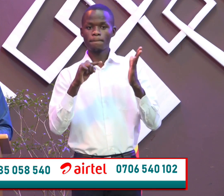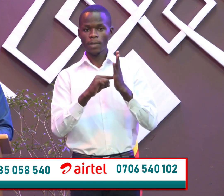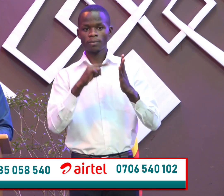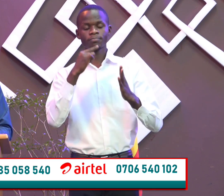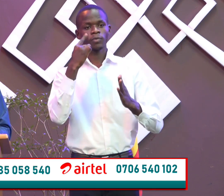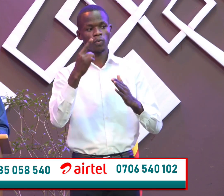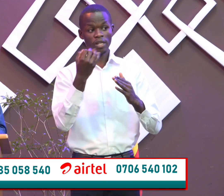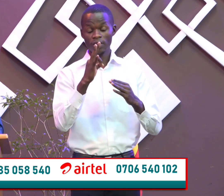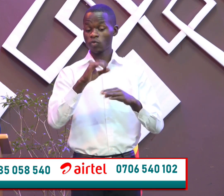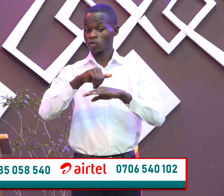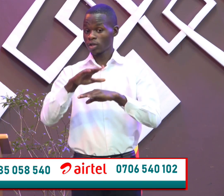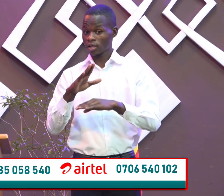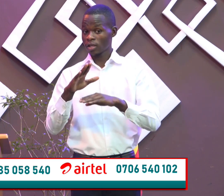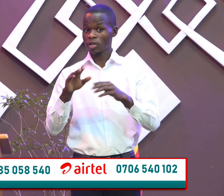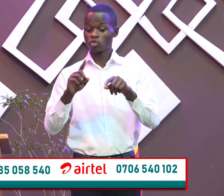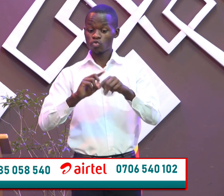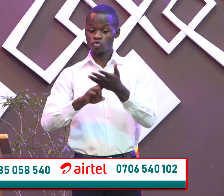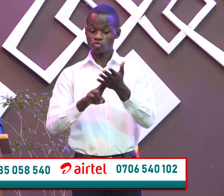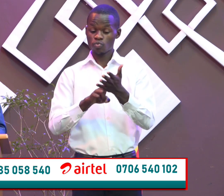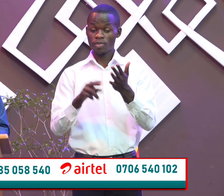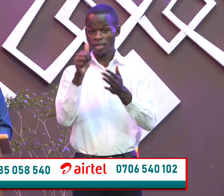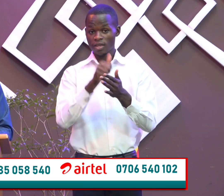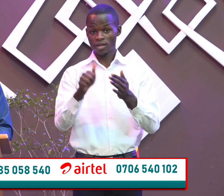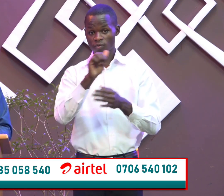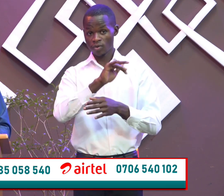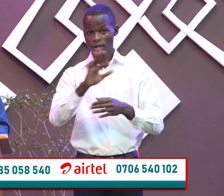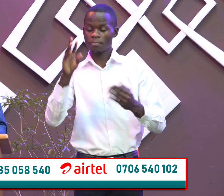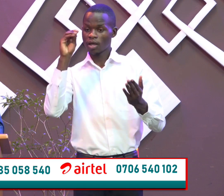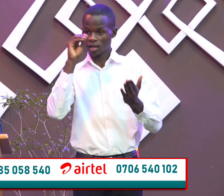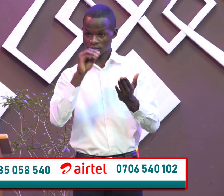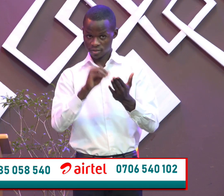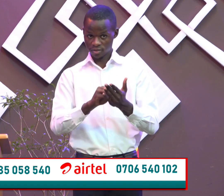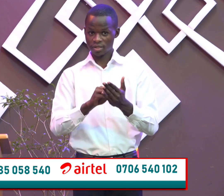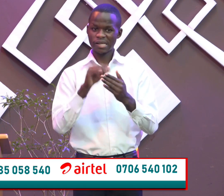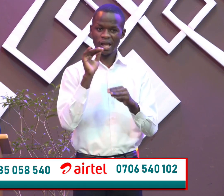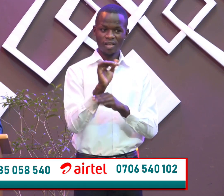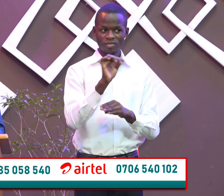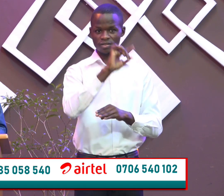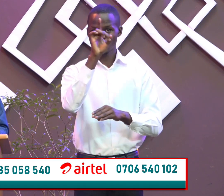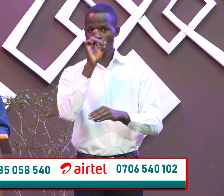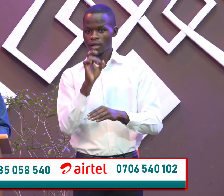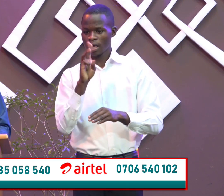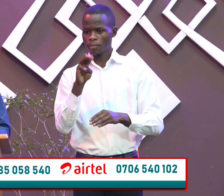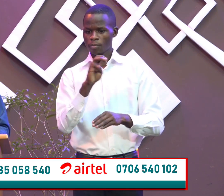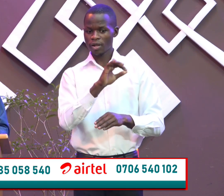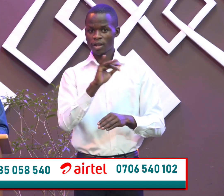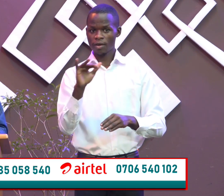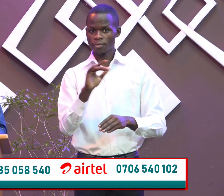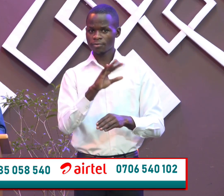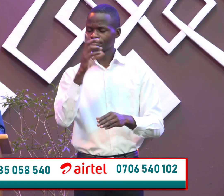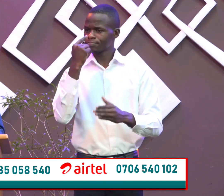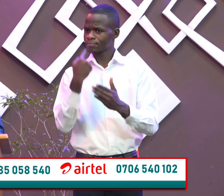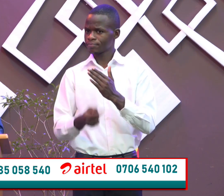Obo sending ang namba jogwe no kosa ya Airtel. No damu ne bakubuza mobile number mu